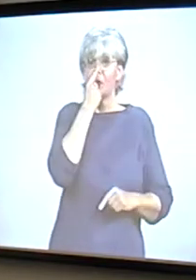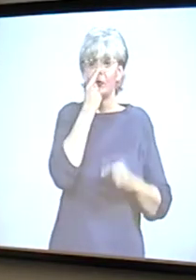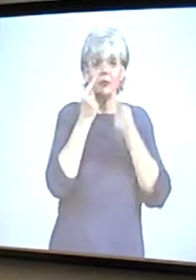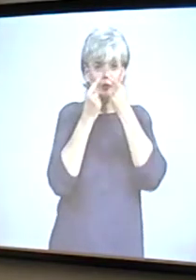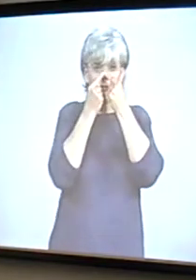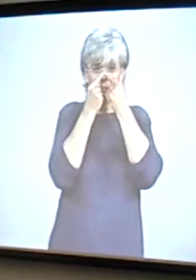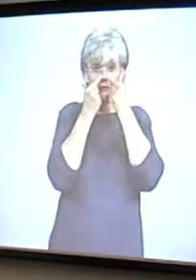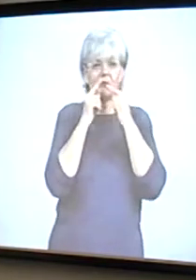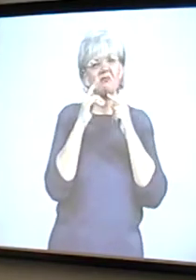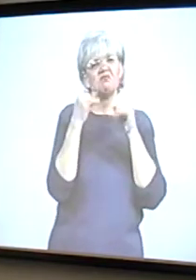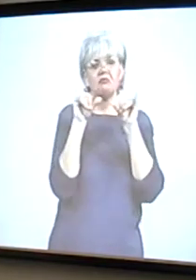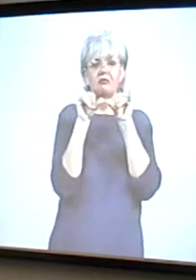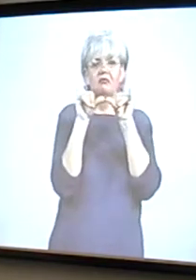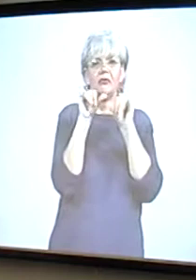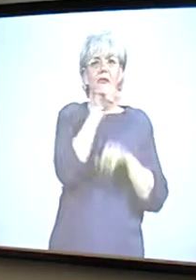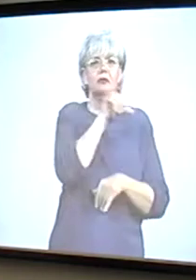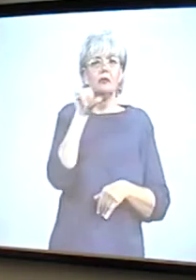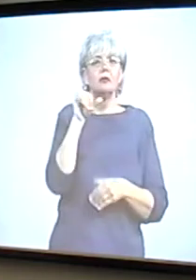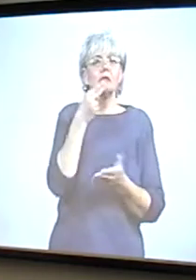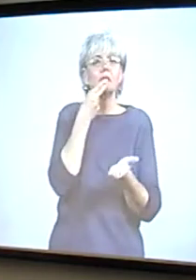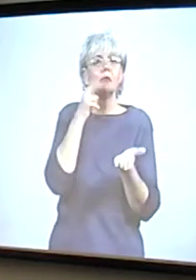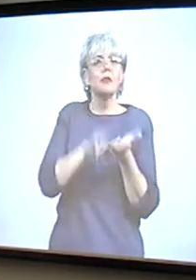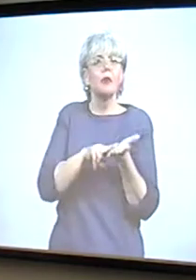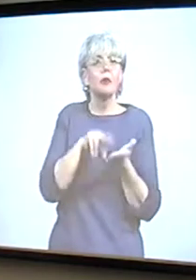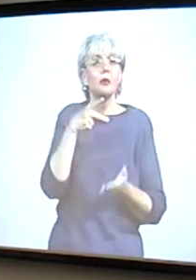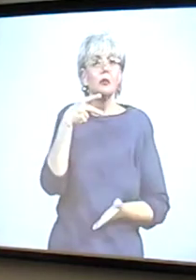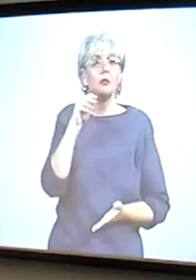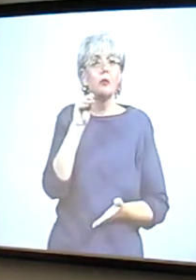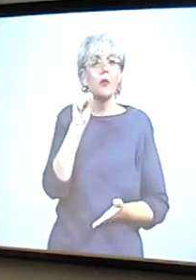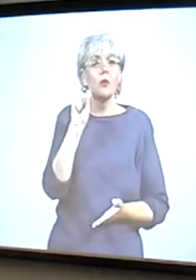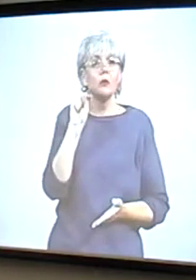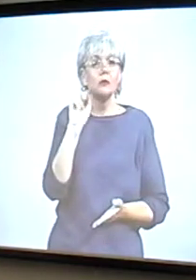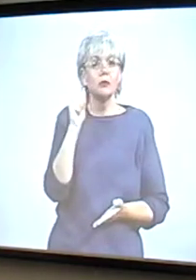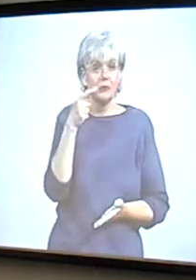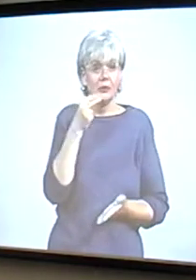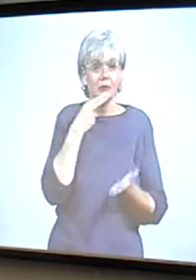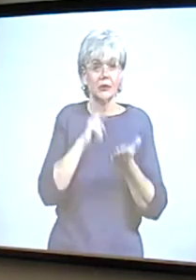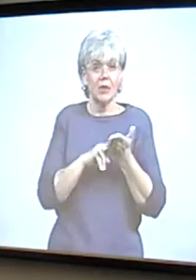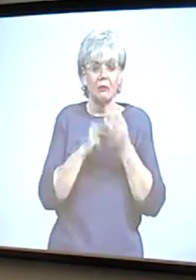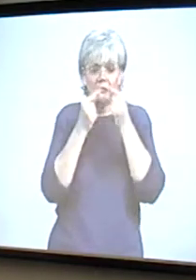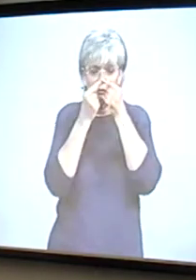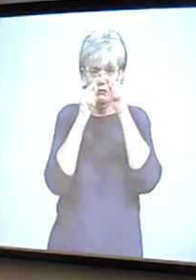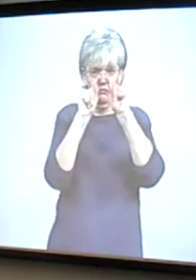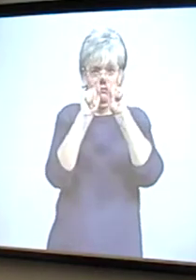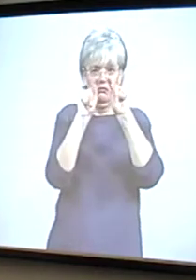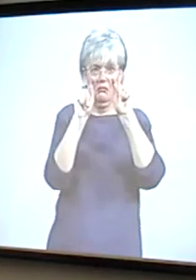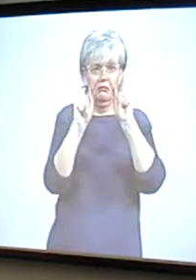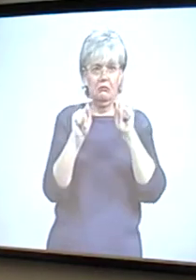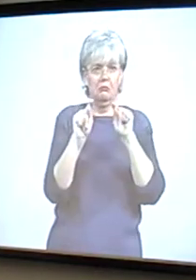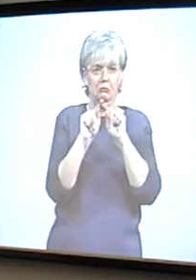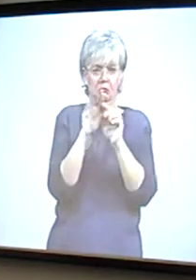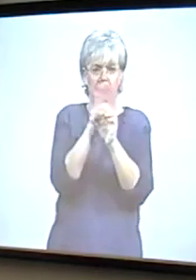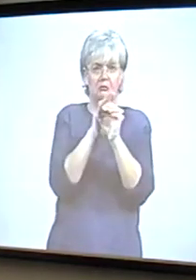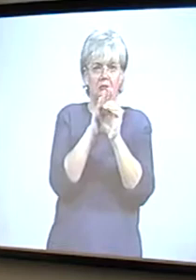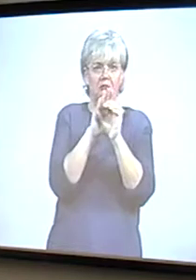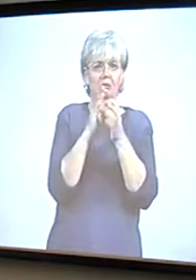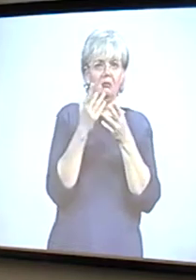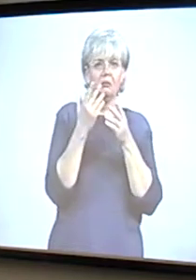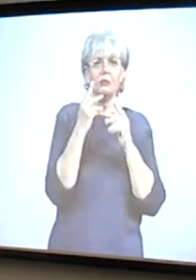And dogs smell. It's not the same as people smell. Their nose is the size of like a stamp for a letter, kind